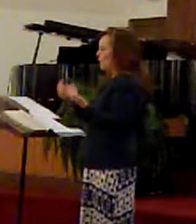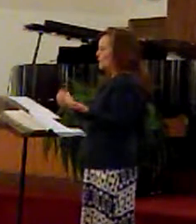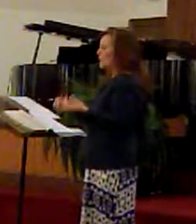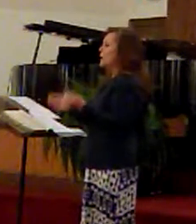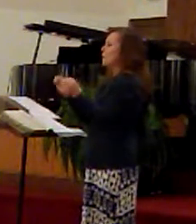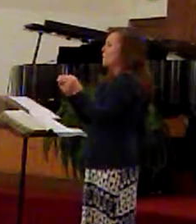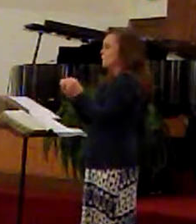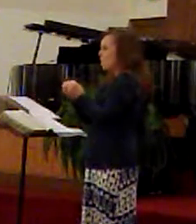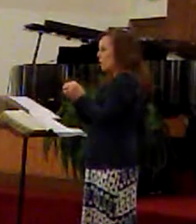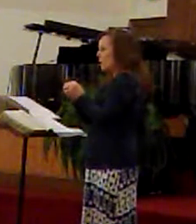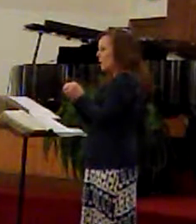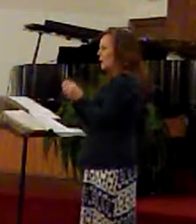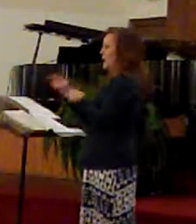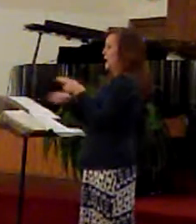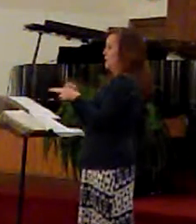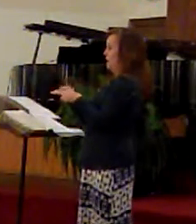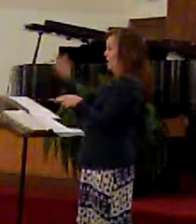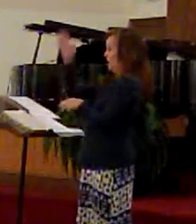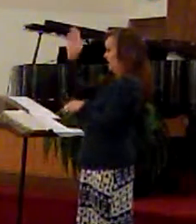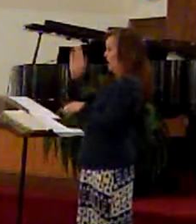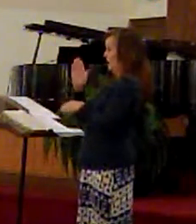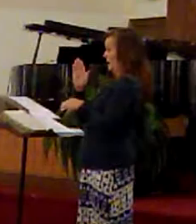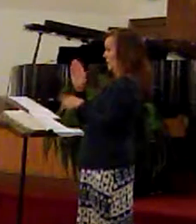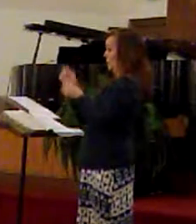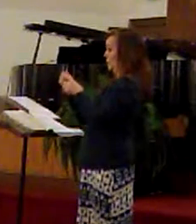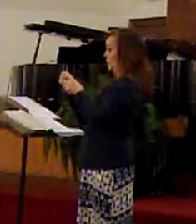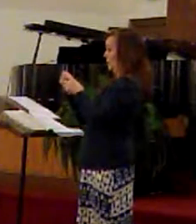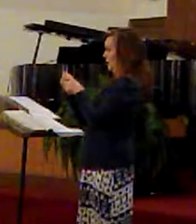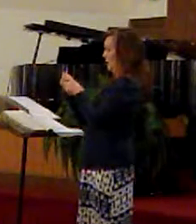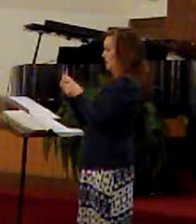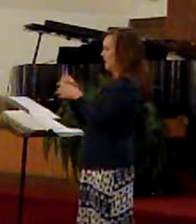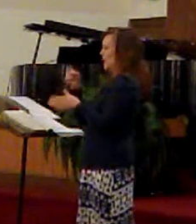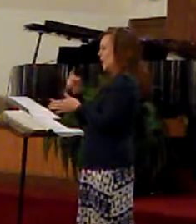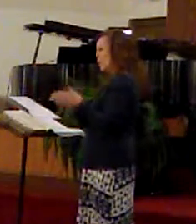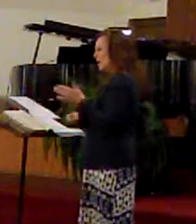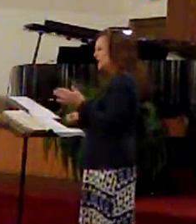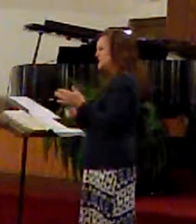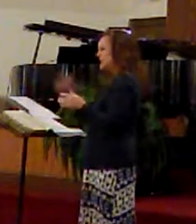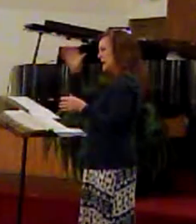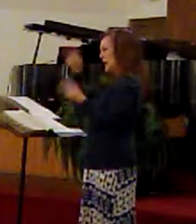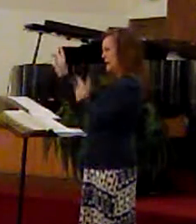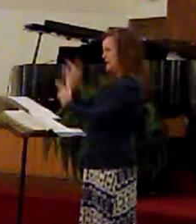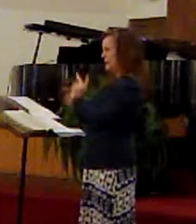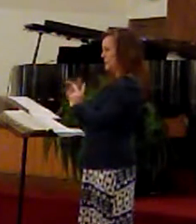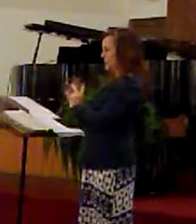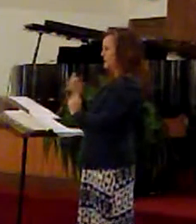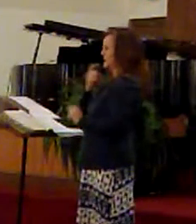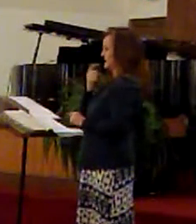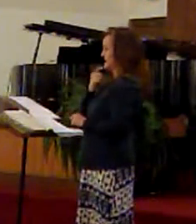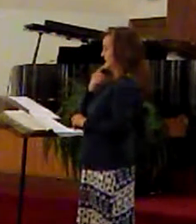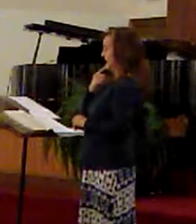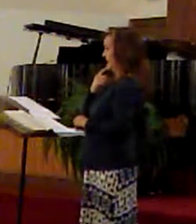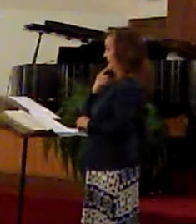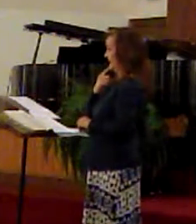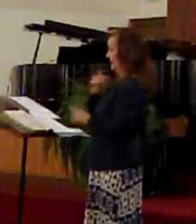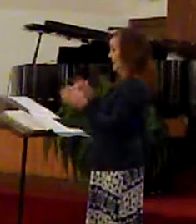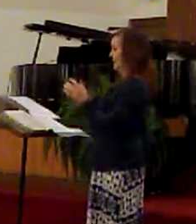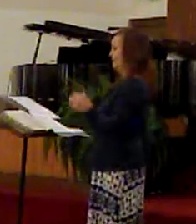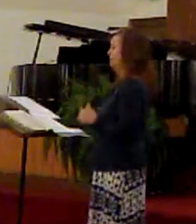about what does the Bible say? Not what does man say, not as what is our philosophy, what is our thought, but what does the Bible